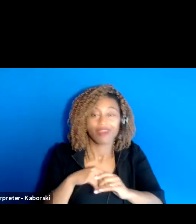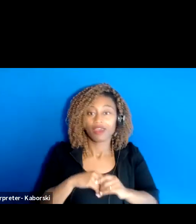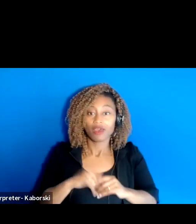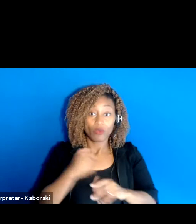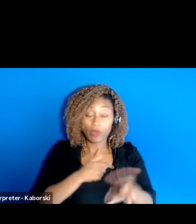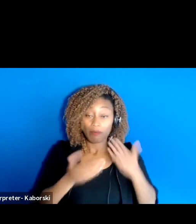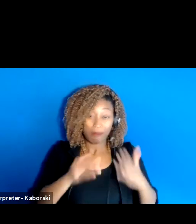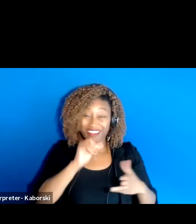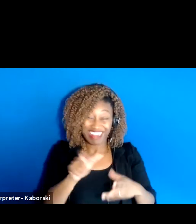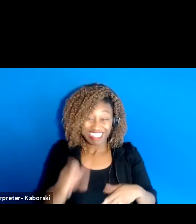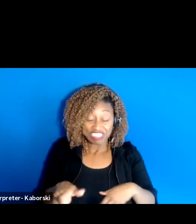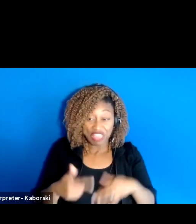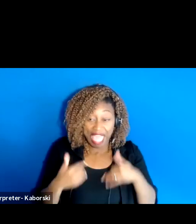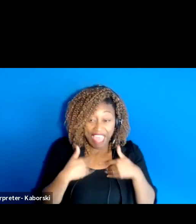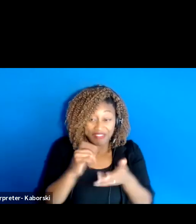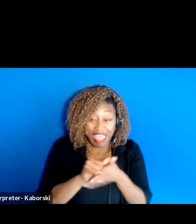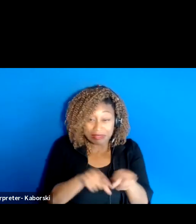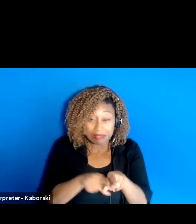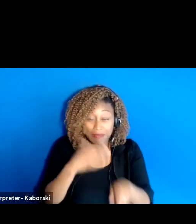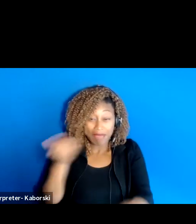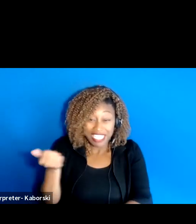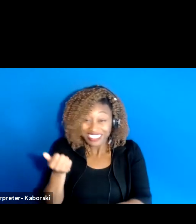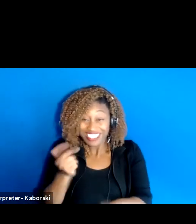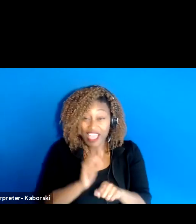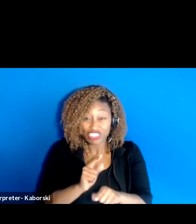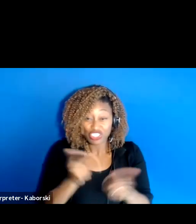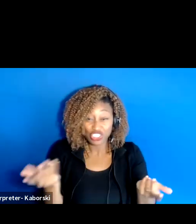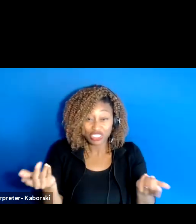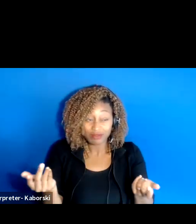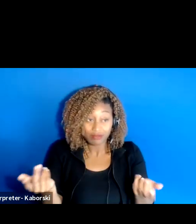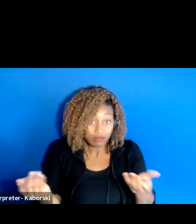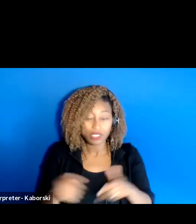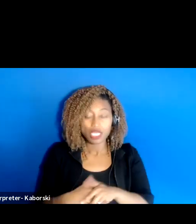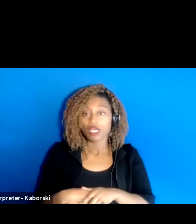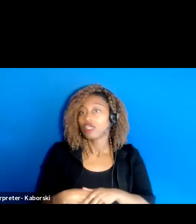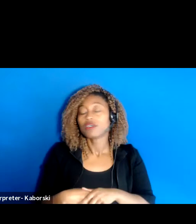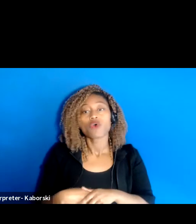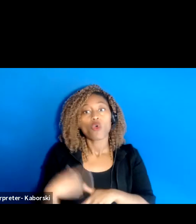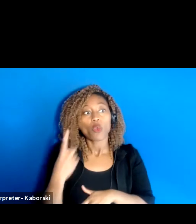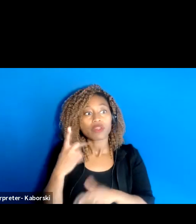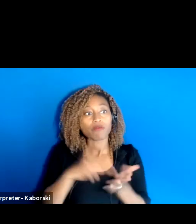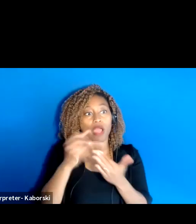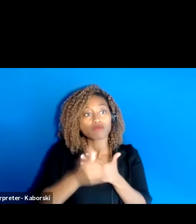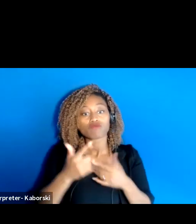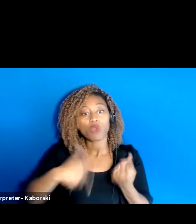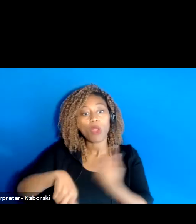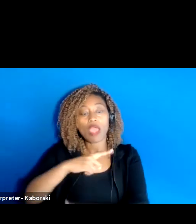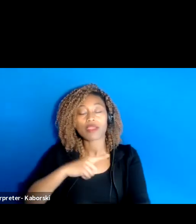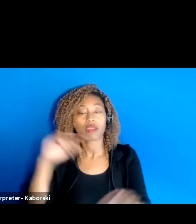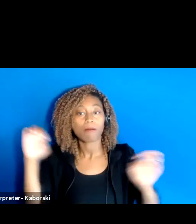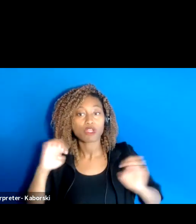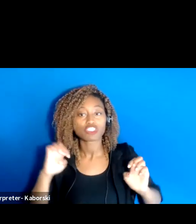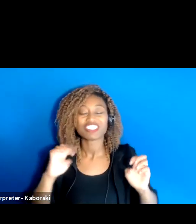probably wouldn't necessarily have the best answers at times. One of the projects is around emergency and disaster response